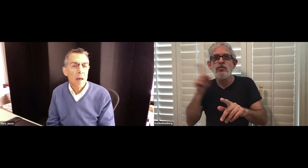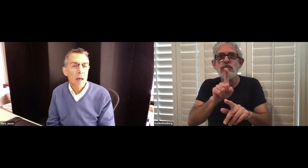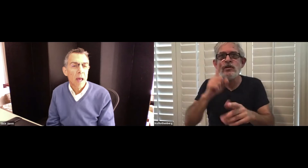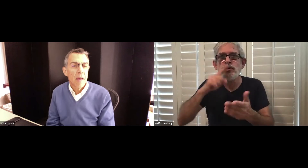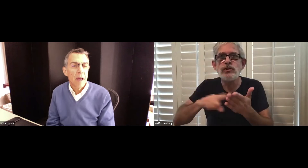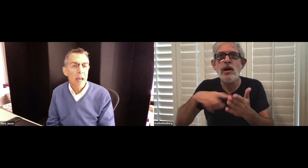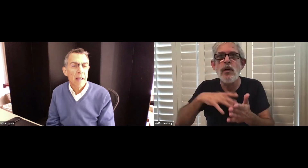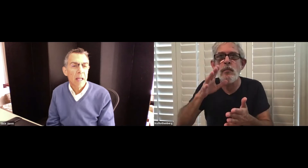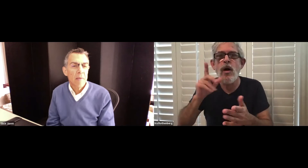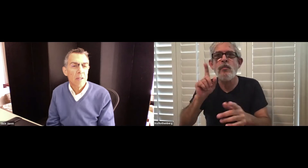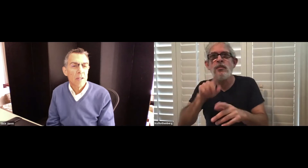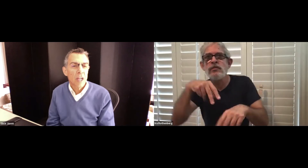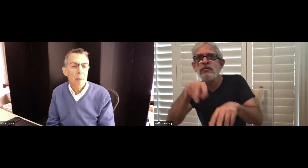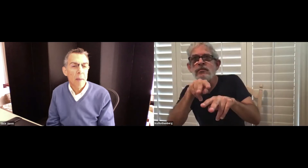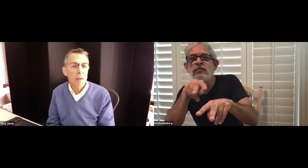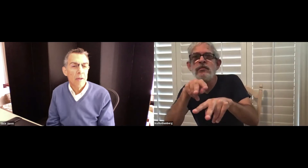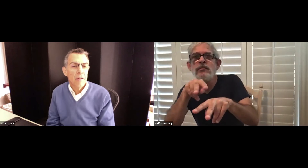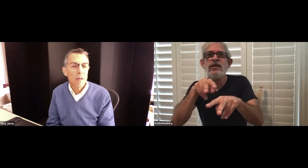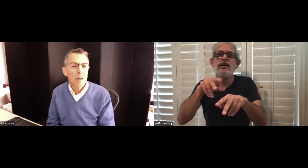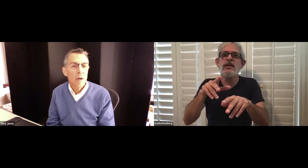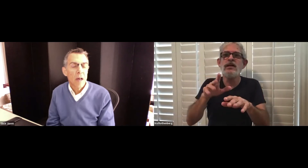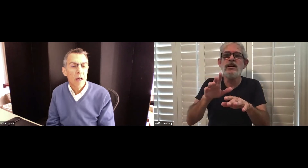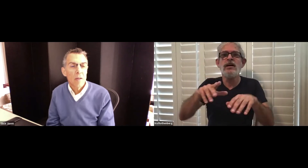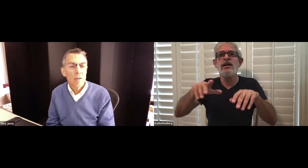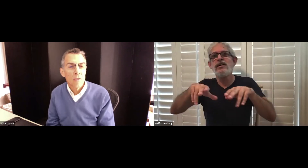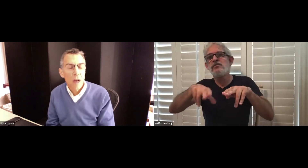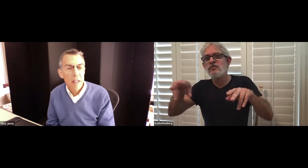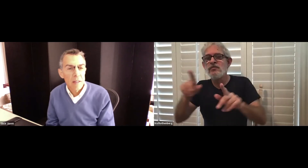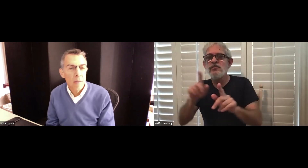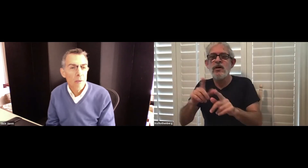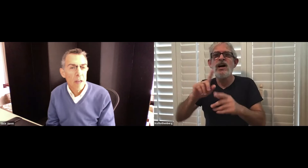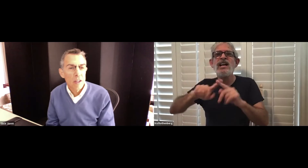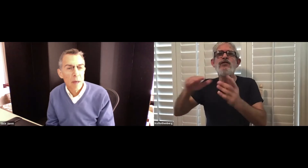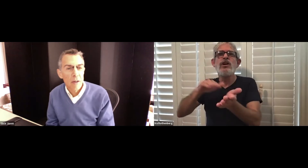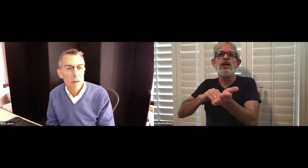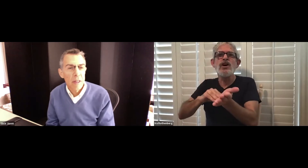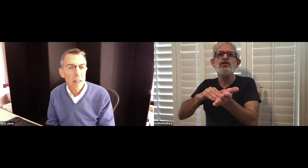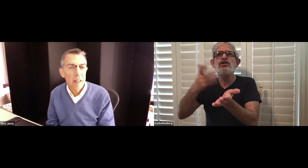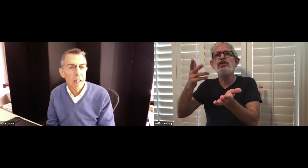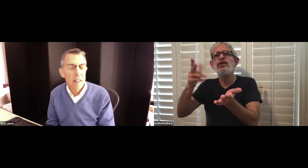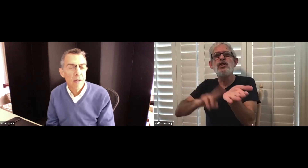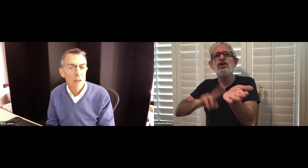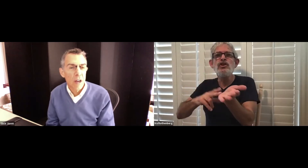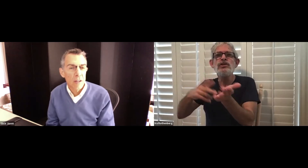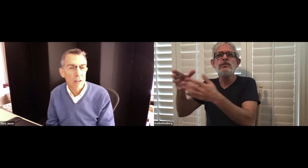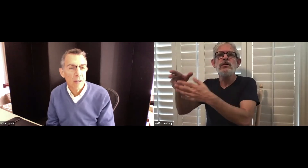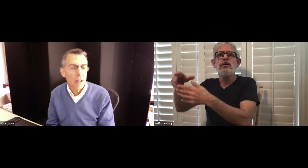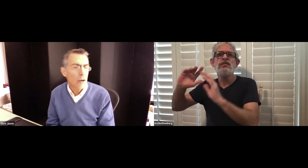And my aunt came to check on my mother, trying to get some information about her, and a different doctor, a nurse